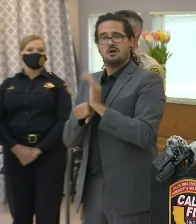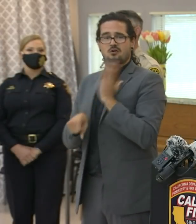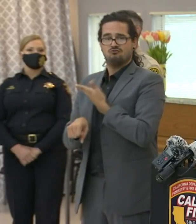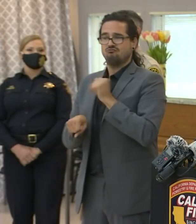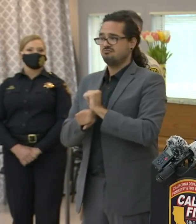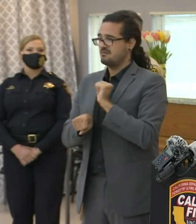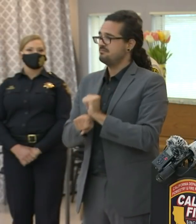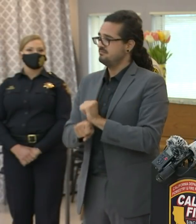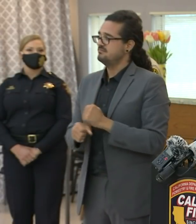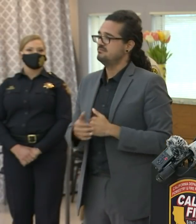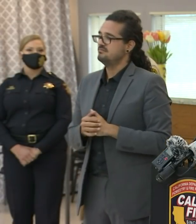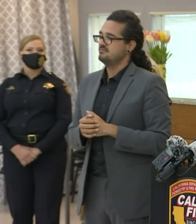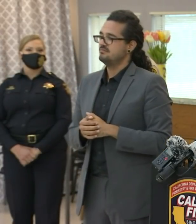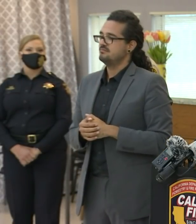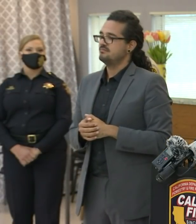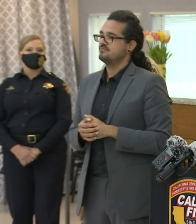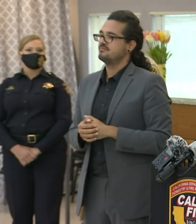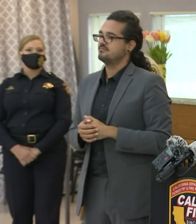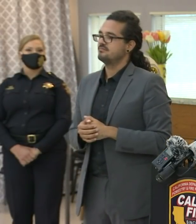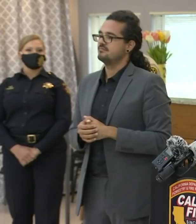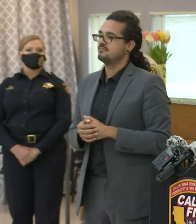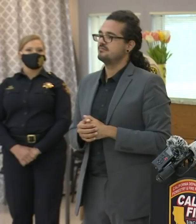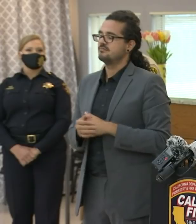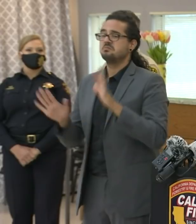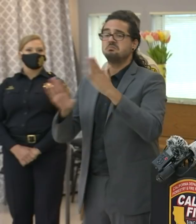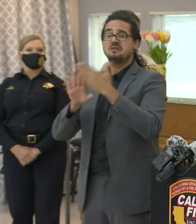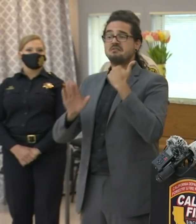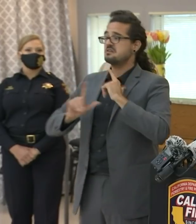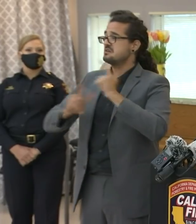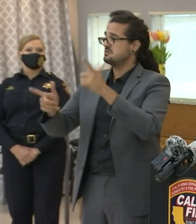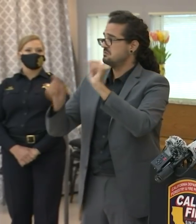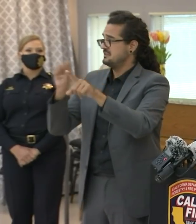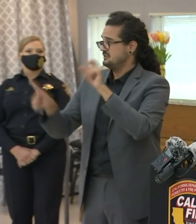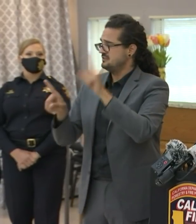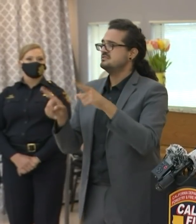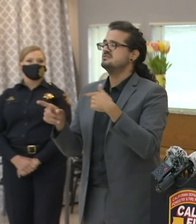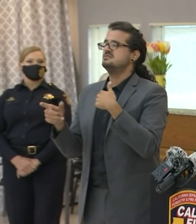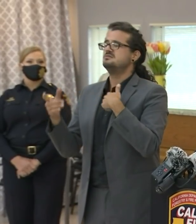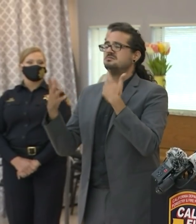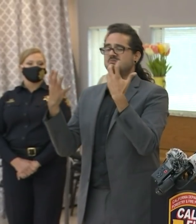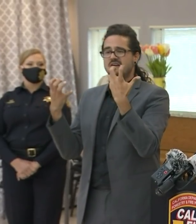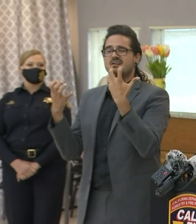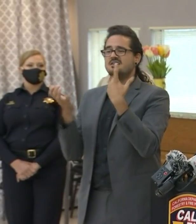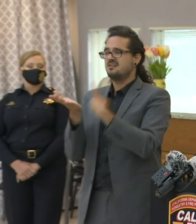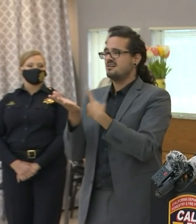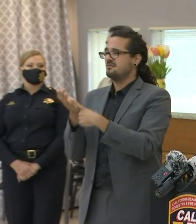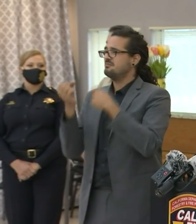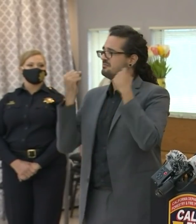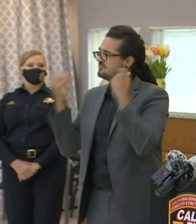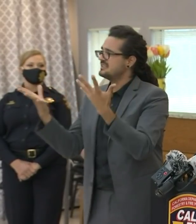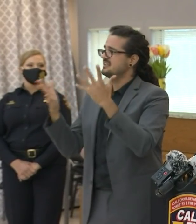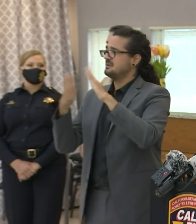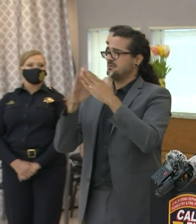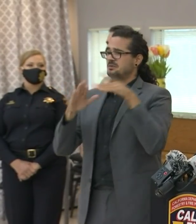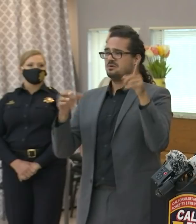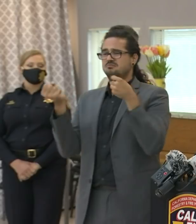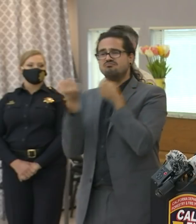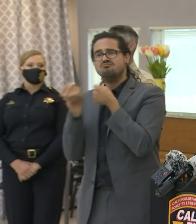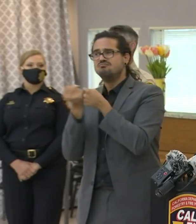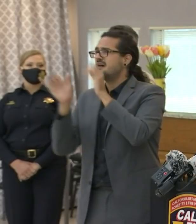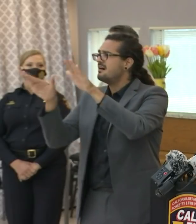Just one item to note before we get to questions is we've had a lot of outpouring of support from the community in how they can help firefighters.